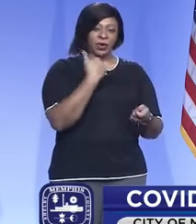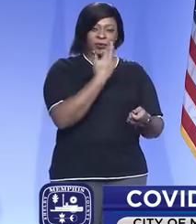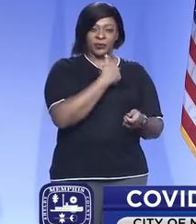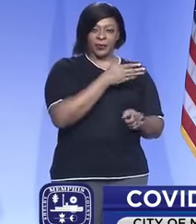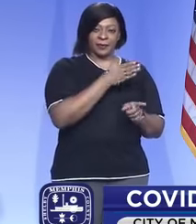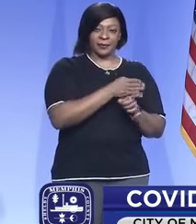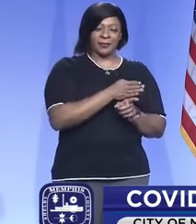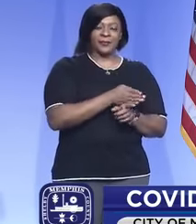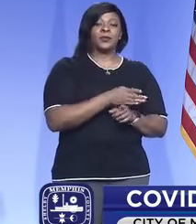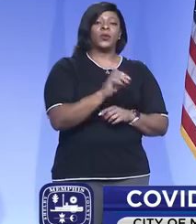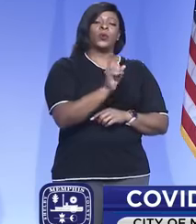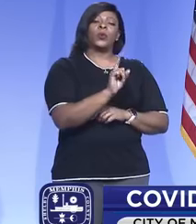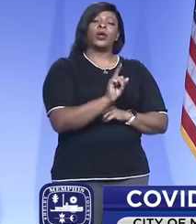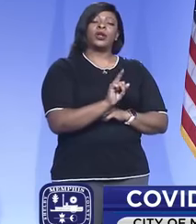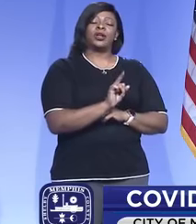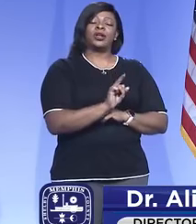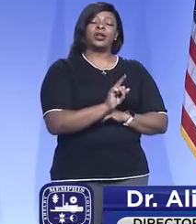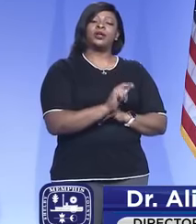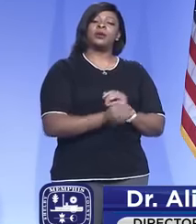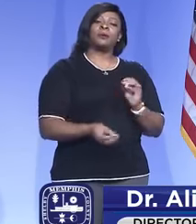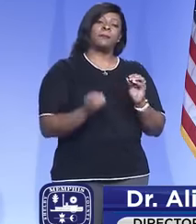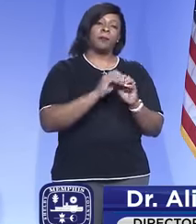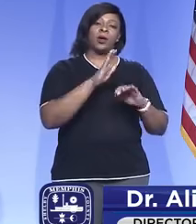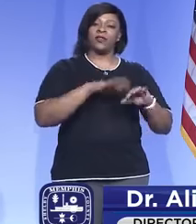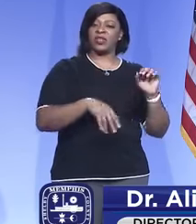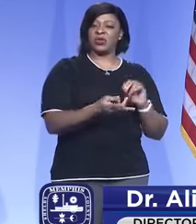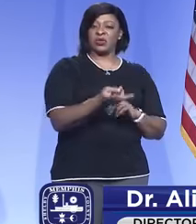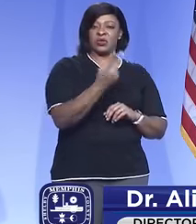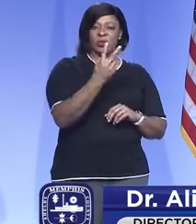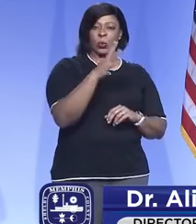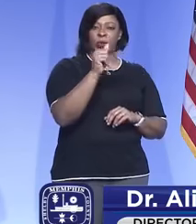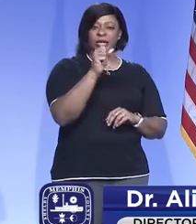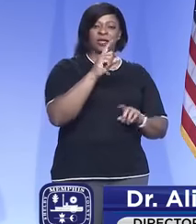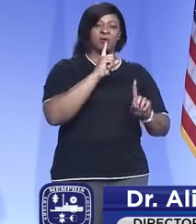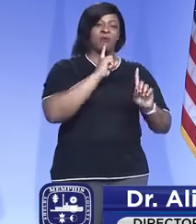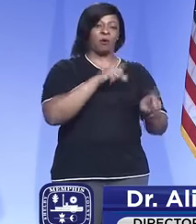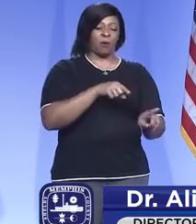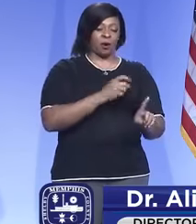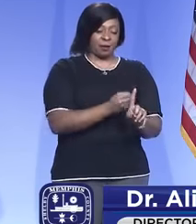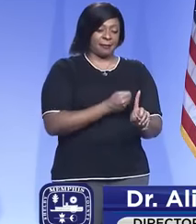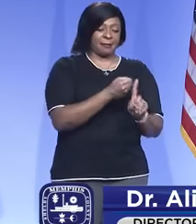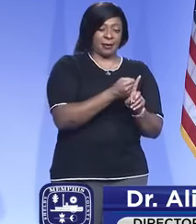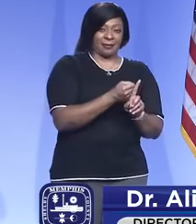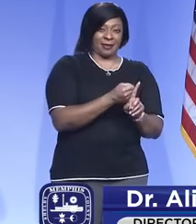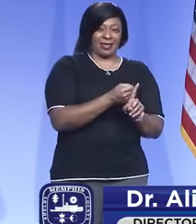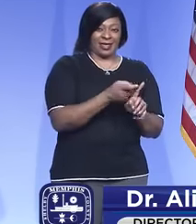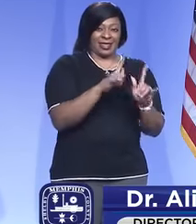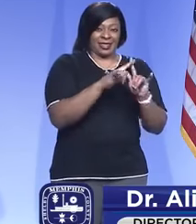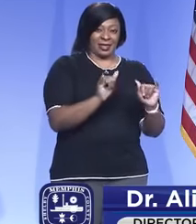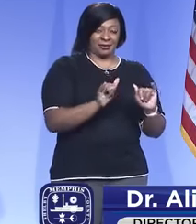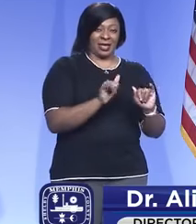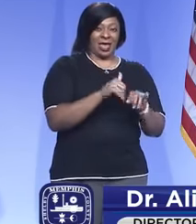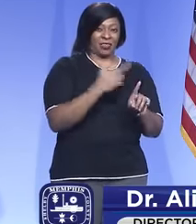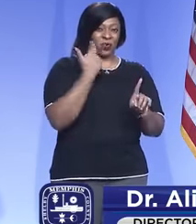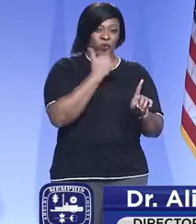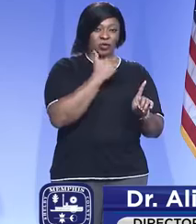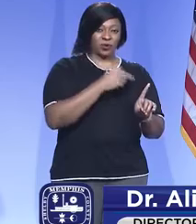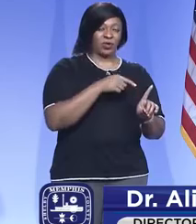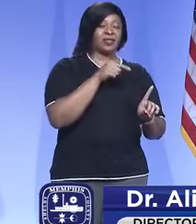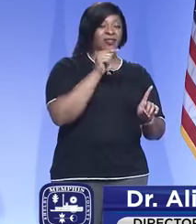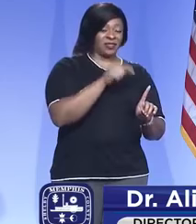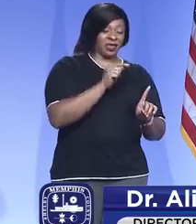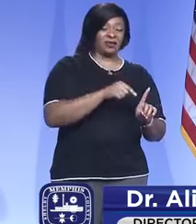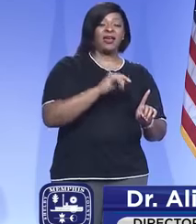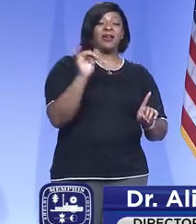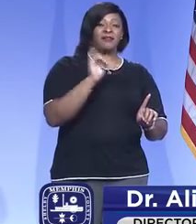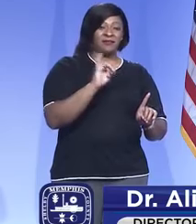where more than two cases reported being at at the same time, and therefore their